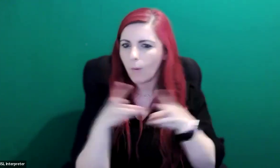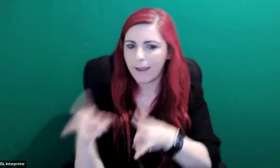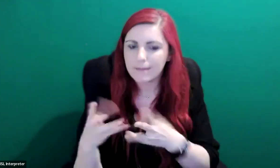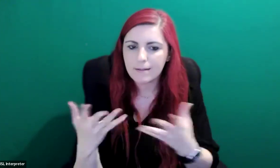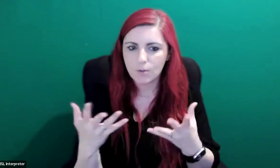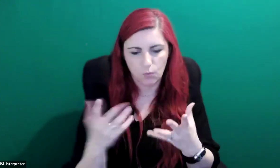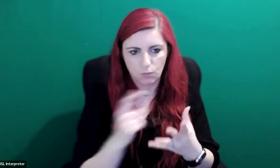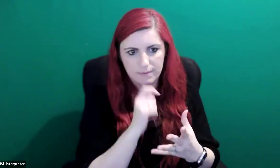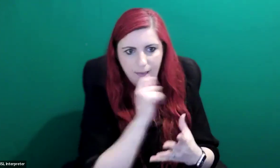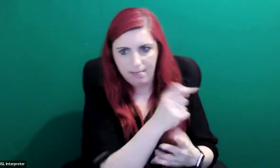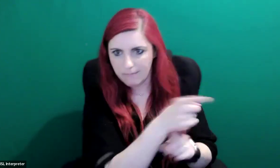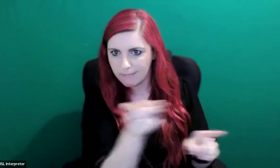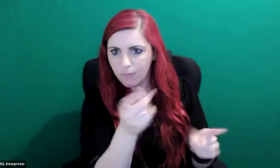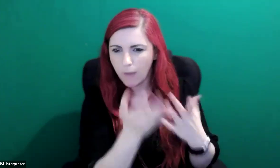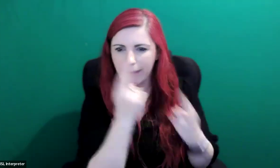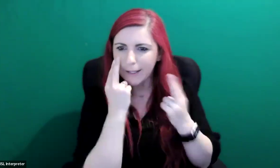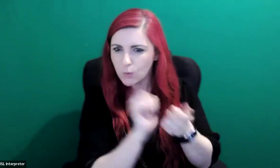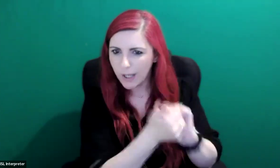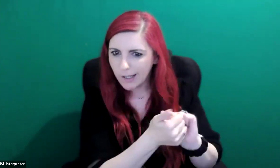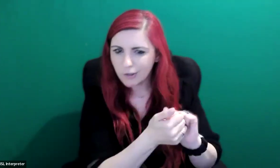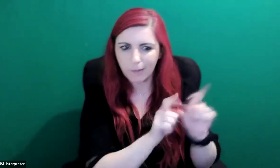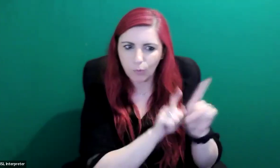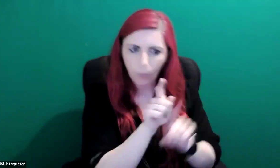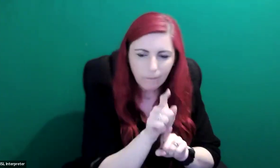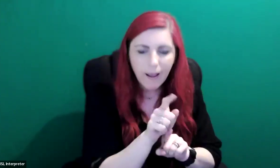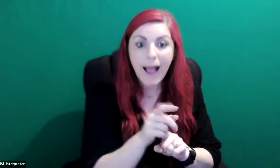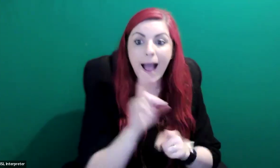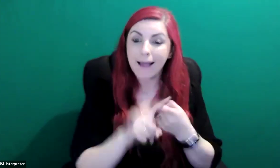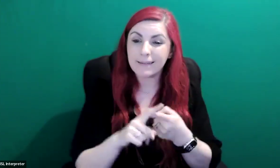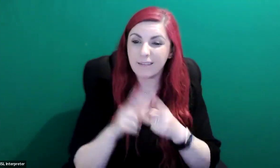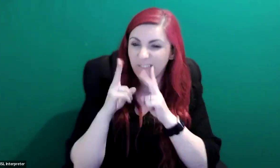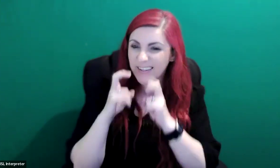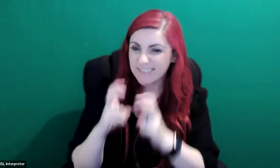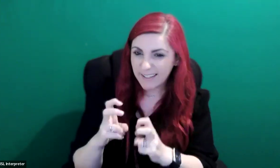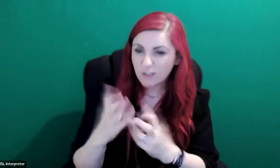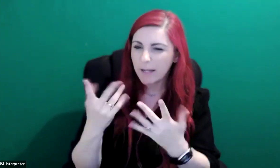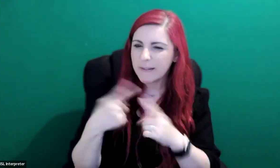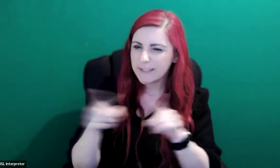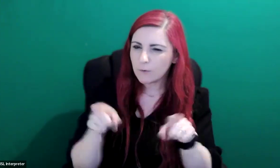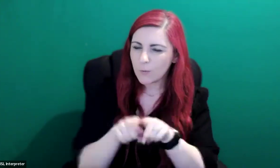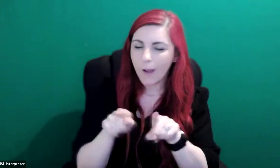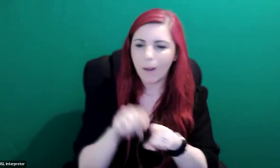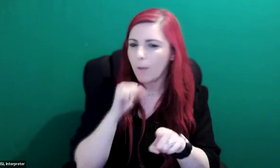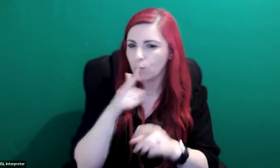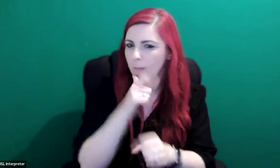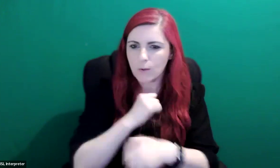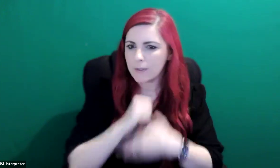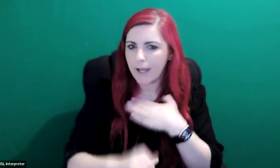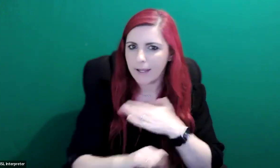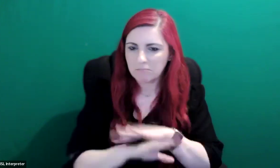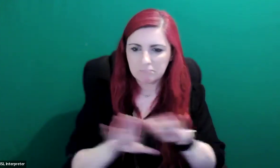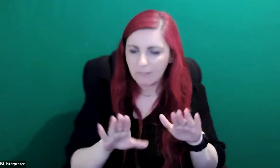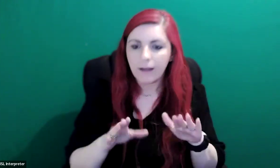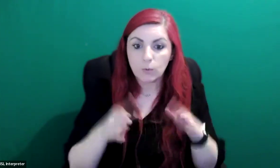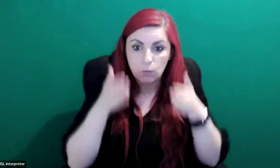number of ways of exploring what's happening within specific countries that I'm not going to get into detail on today, because today